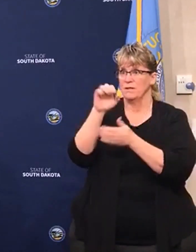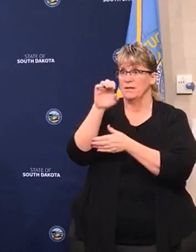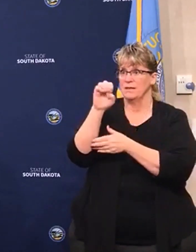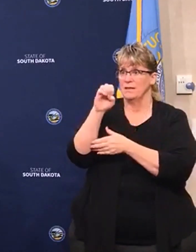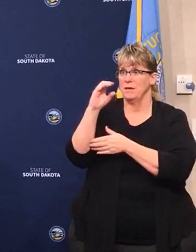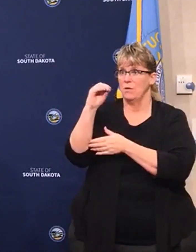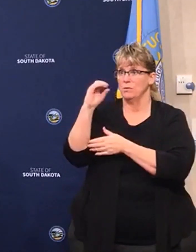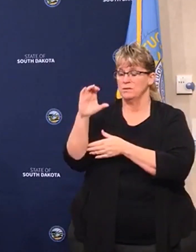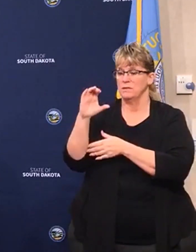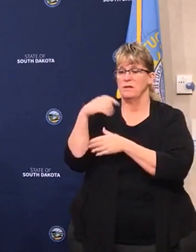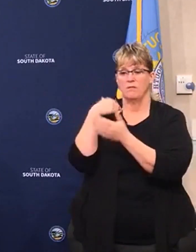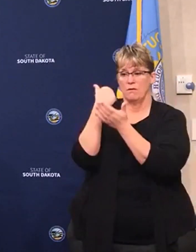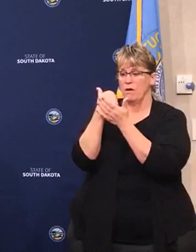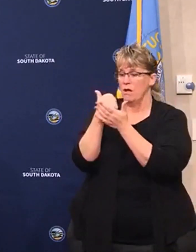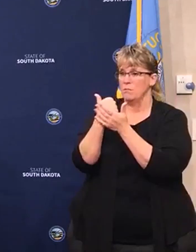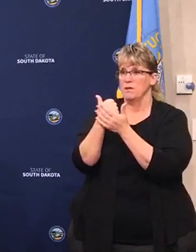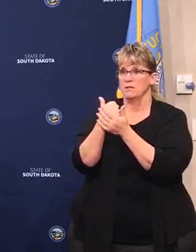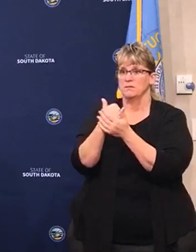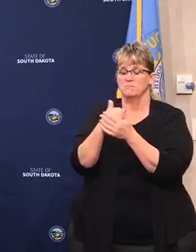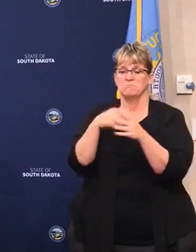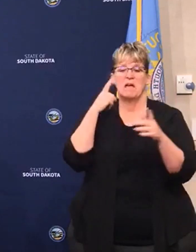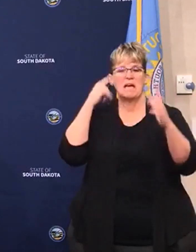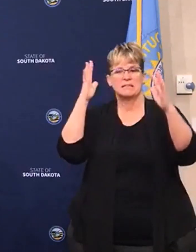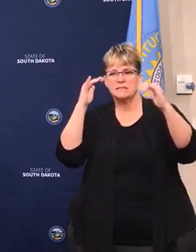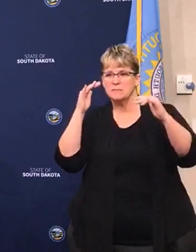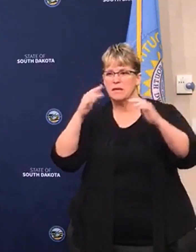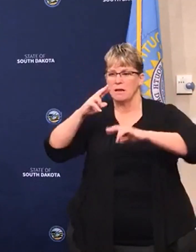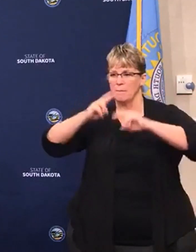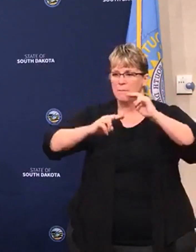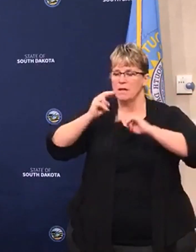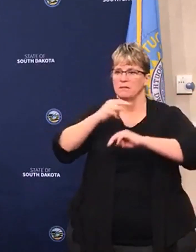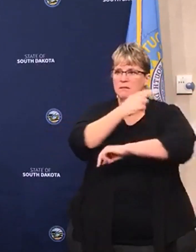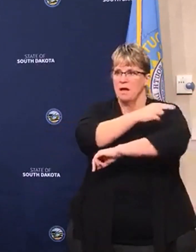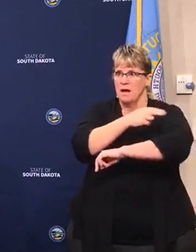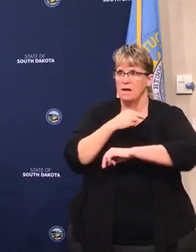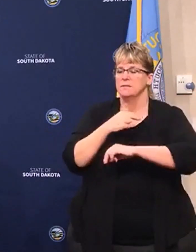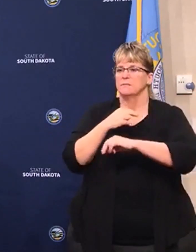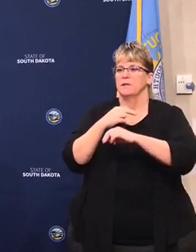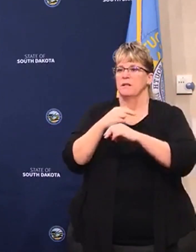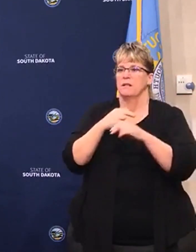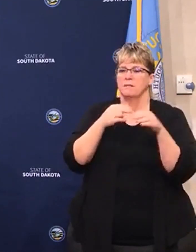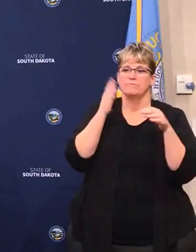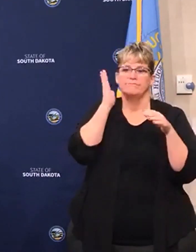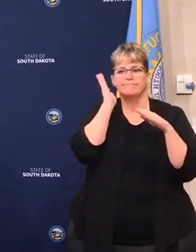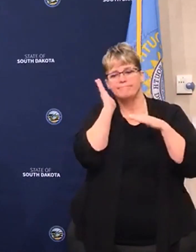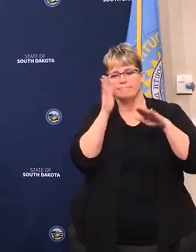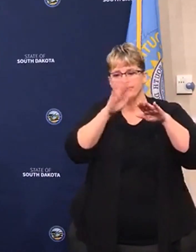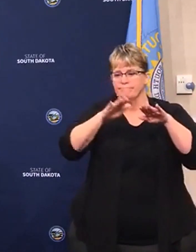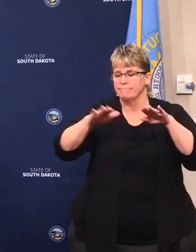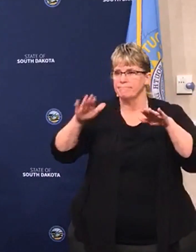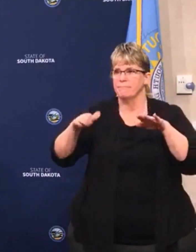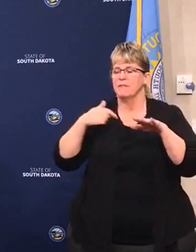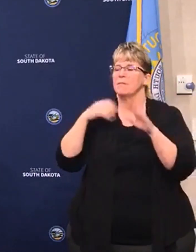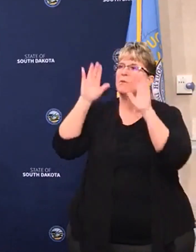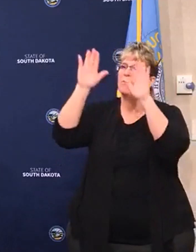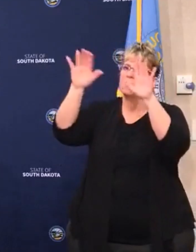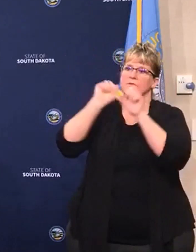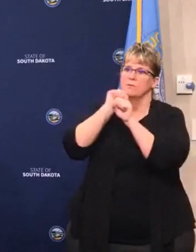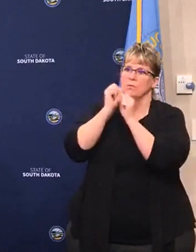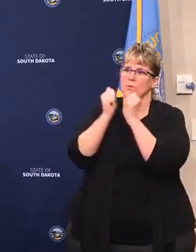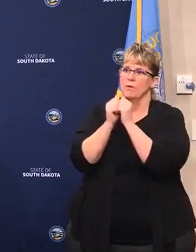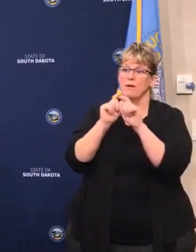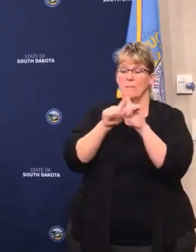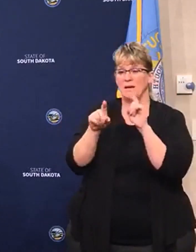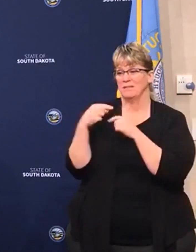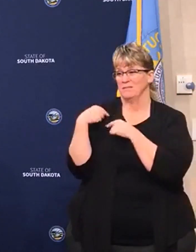have arrived and are helping us anticipate and build out our hospital surge capacity. They've been absolutely fantastic. But